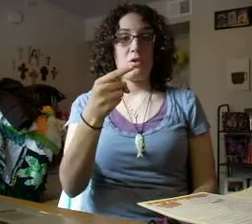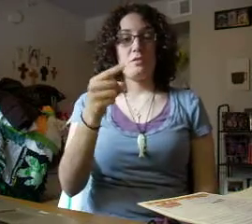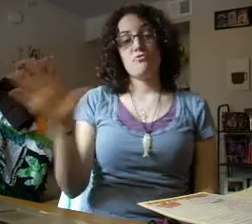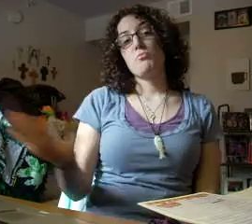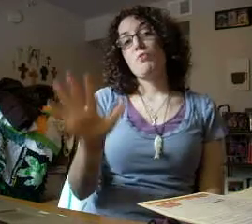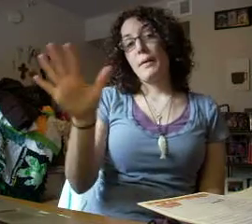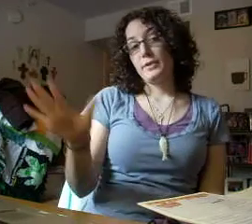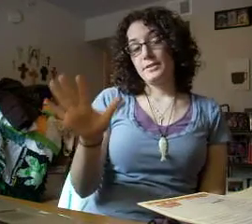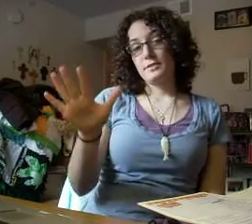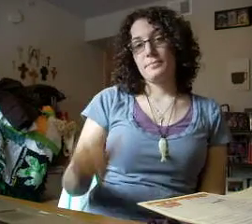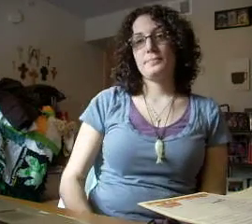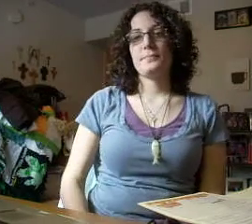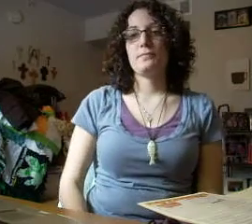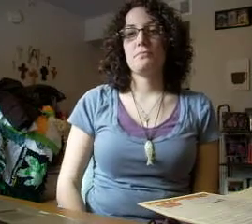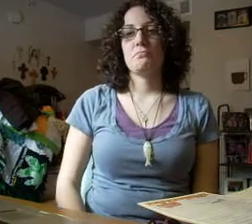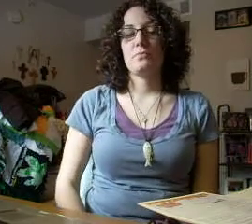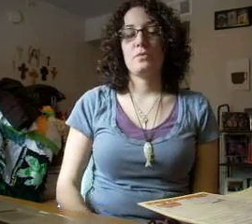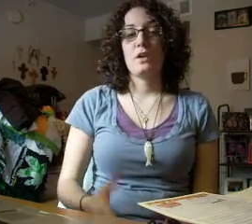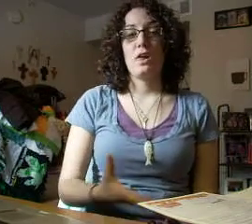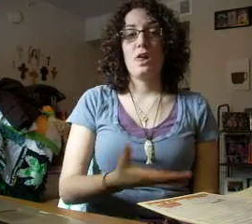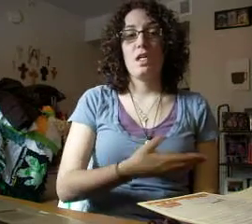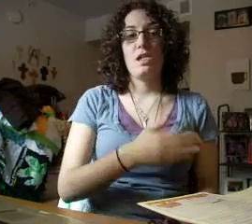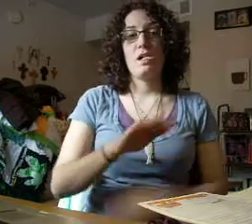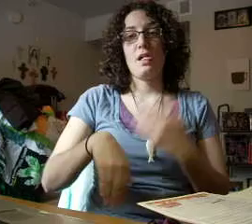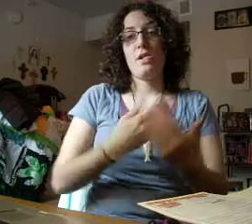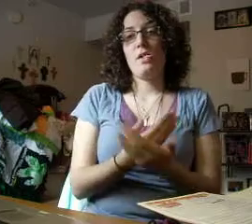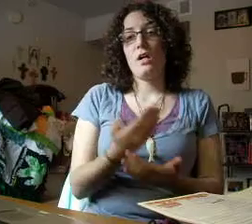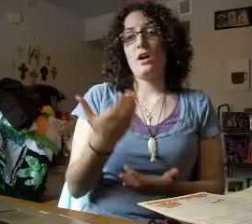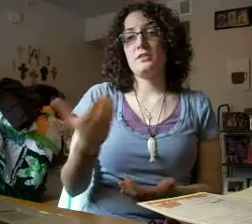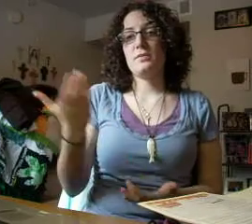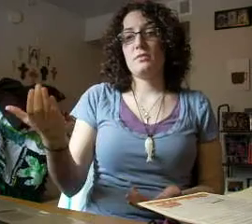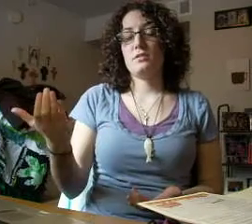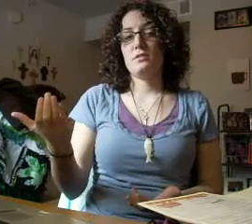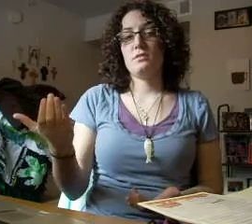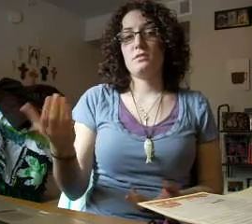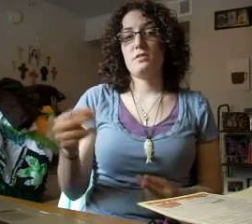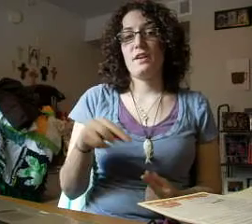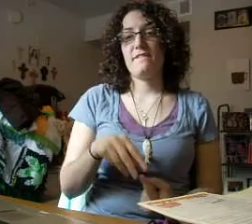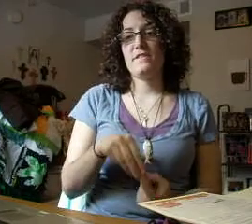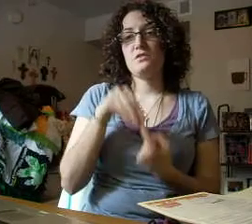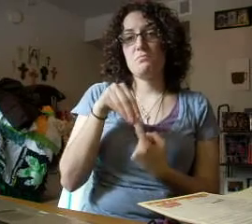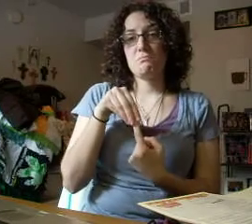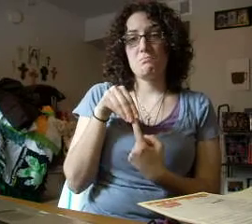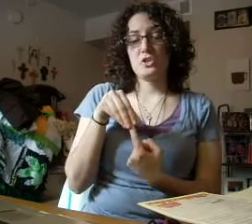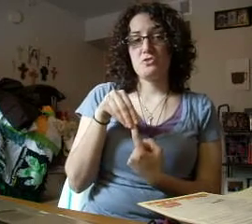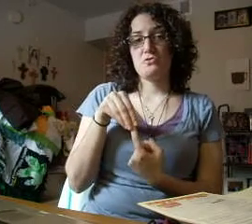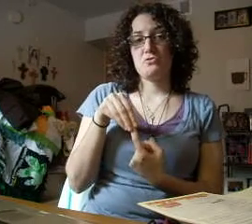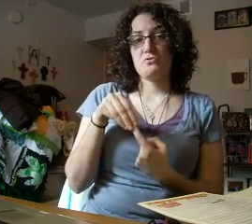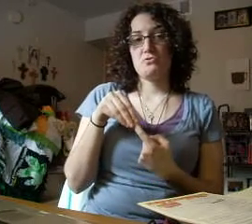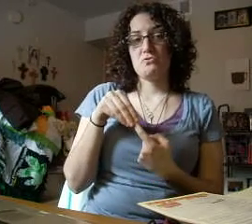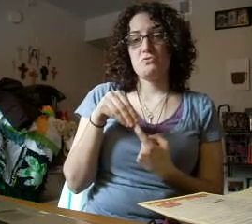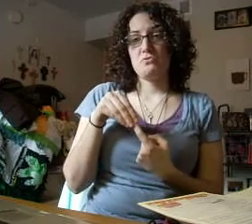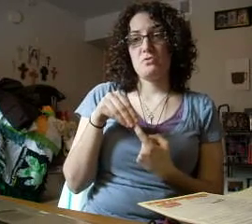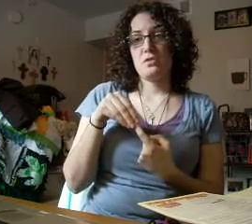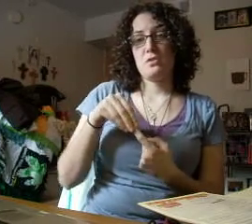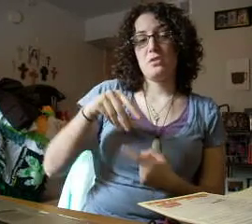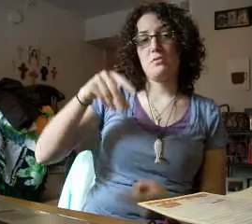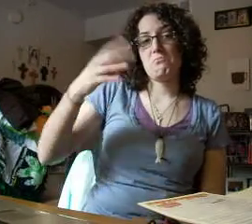Now, every substance has its own unique set of physical and chemical properties. Properties are ways of describing